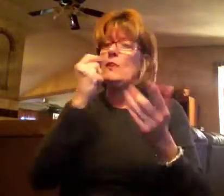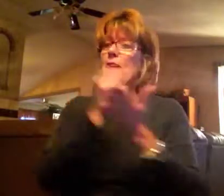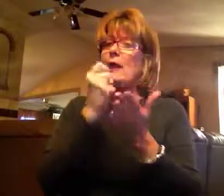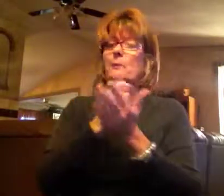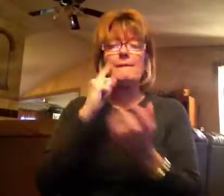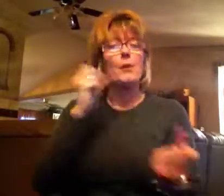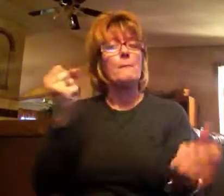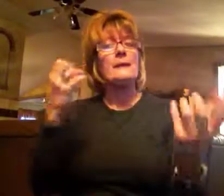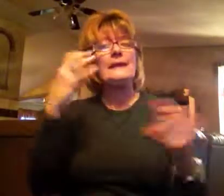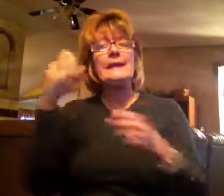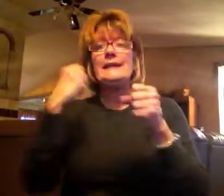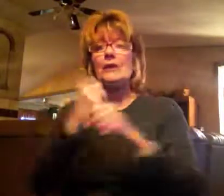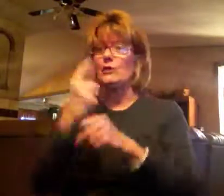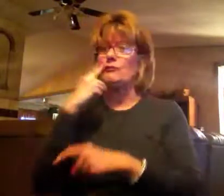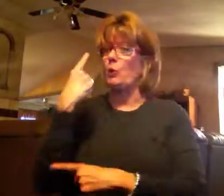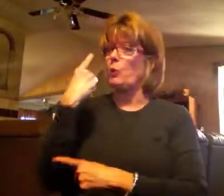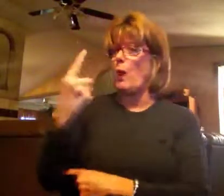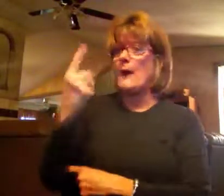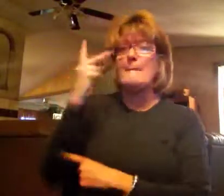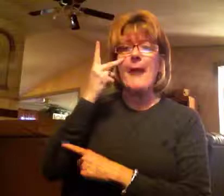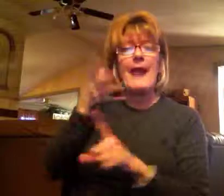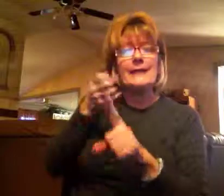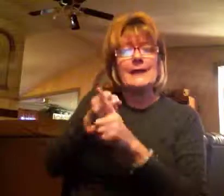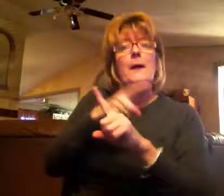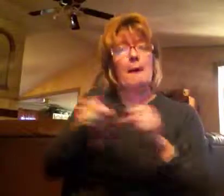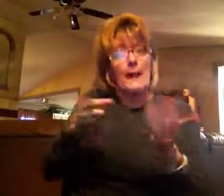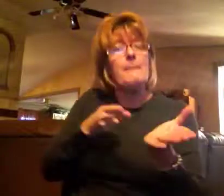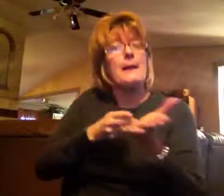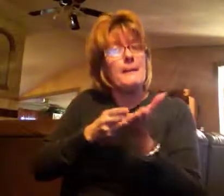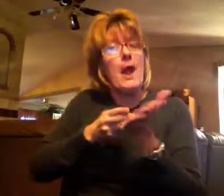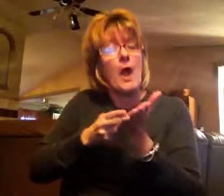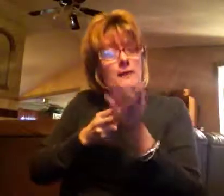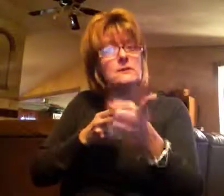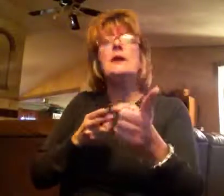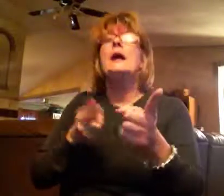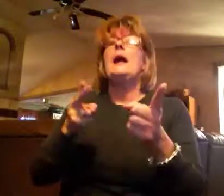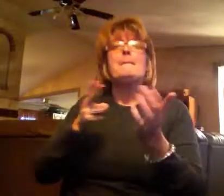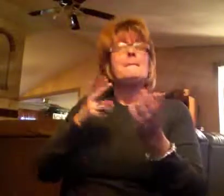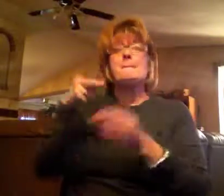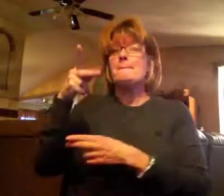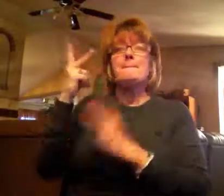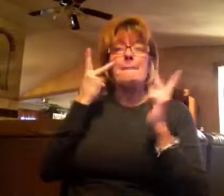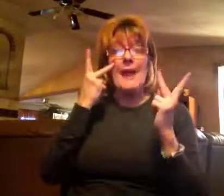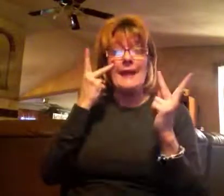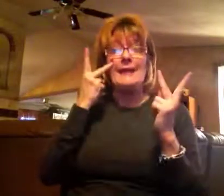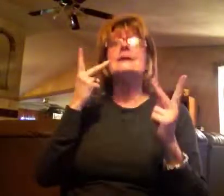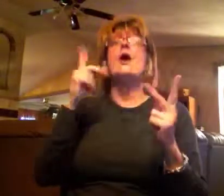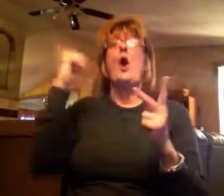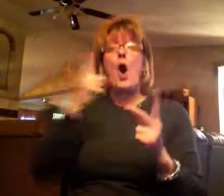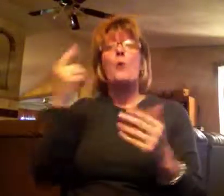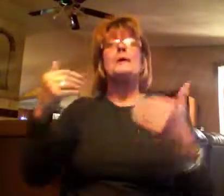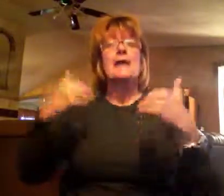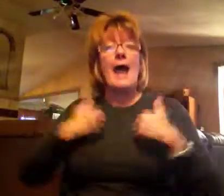one panic attack. However, let's just be honest with each other. Panic attacks don't happen without reason. Something triggered the